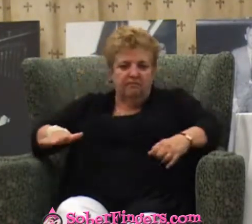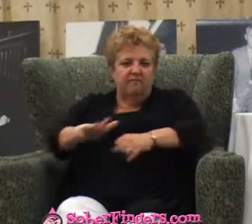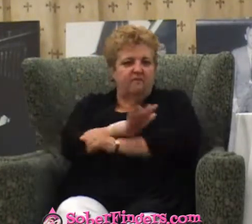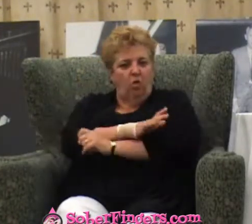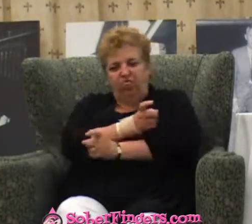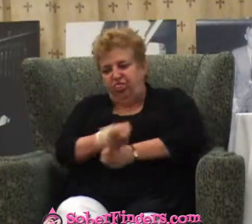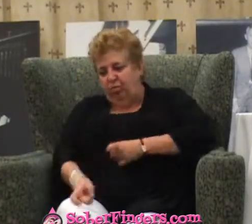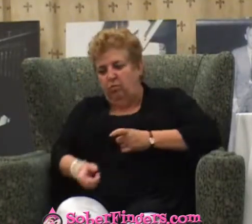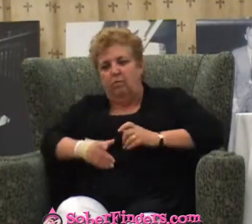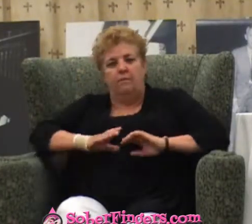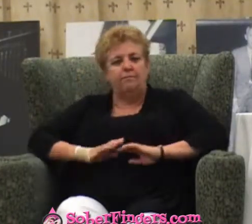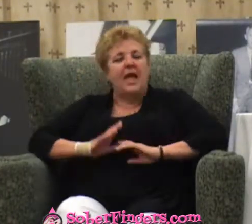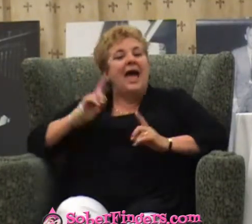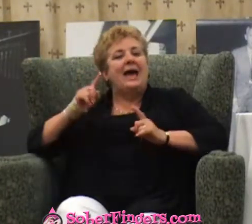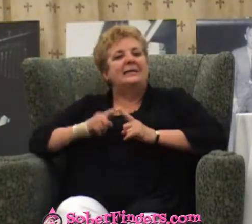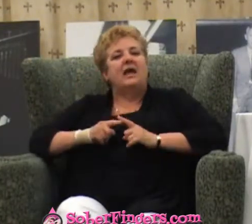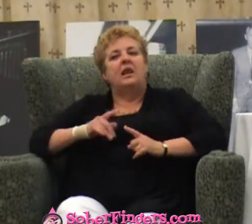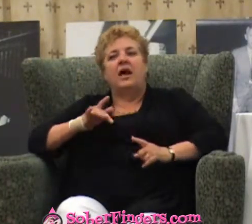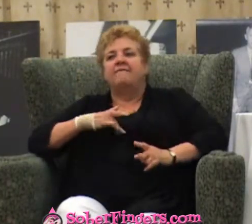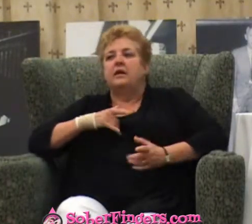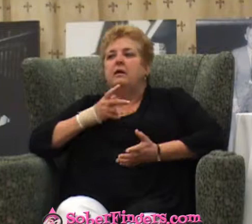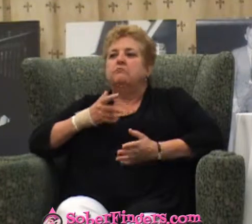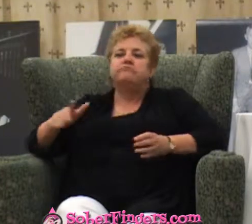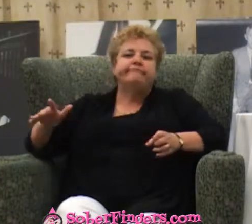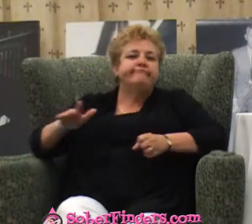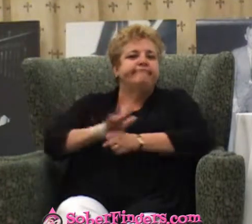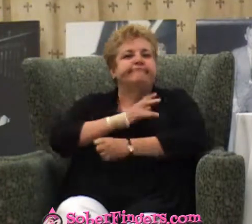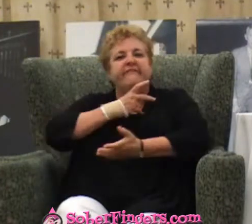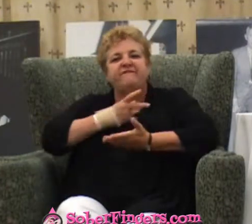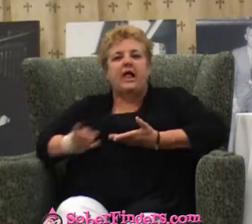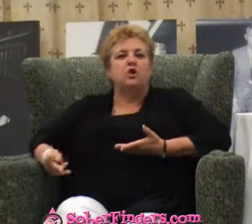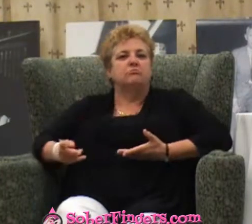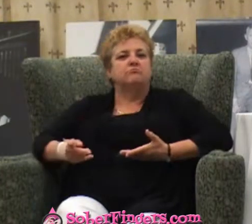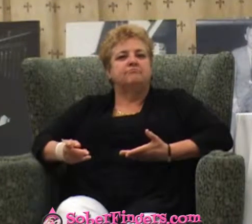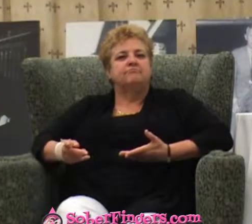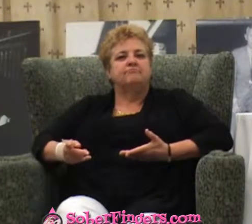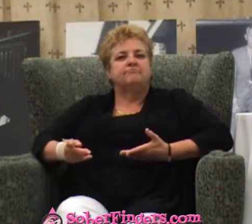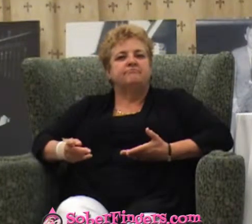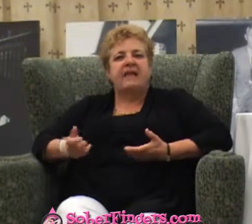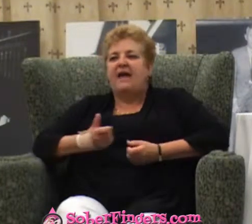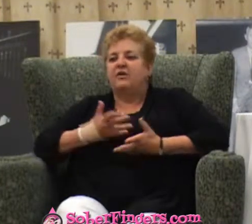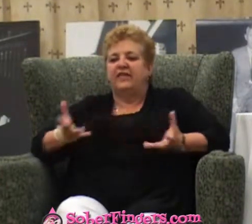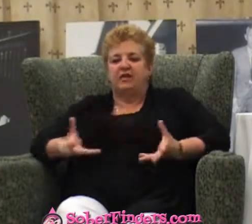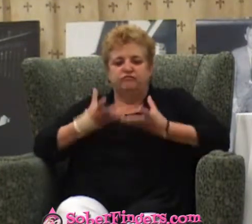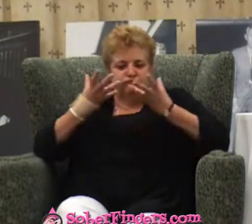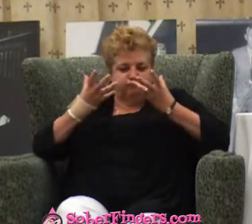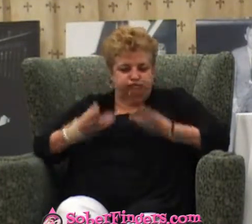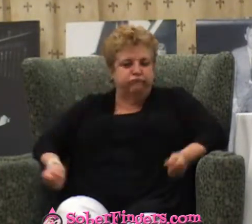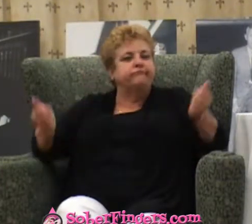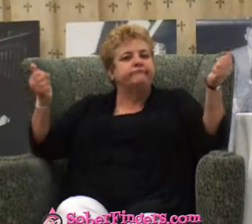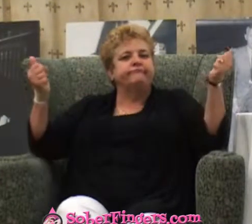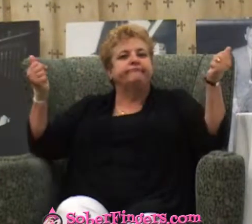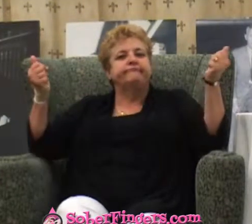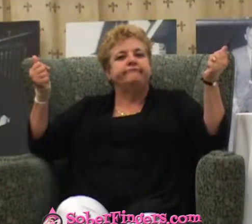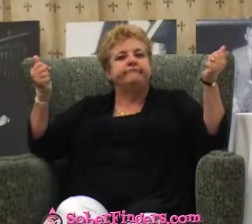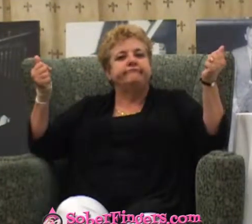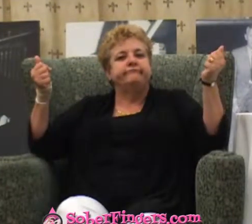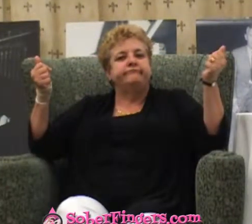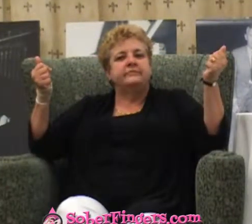Until I get to a place of complete failure of all of my resources. You know, that's why we say from Yale to jail,